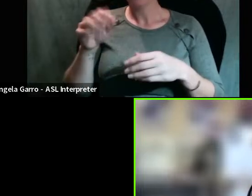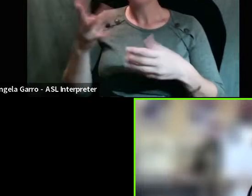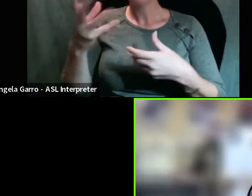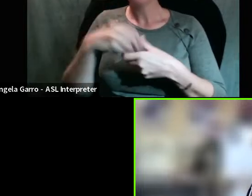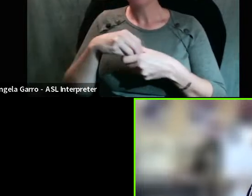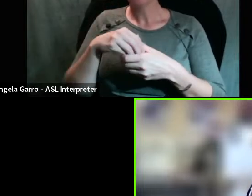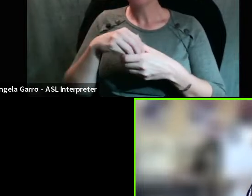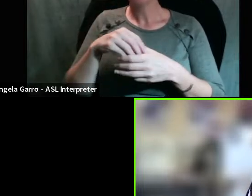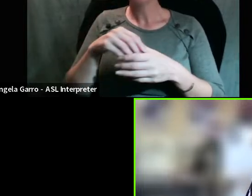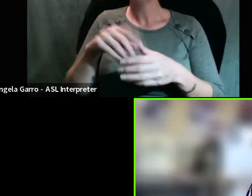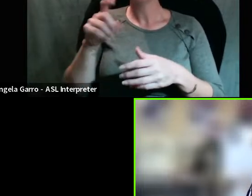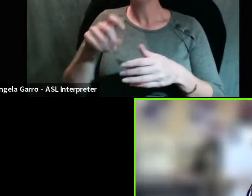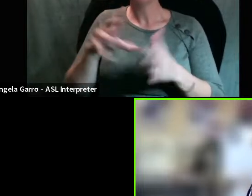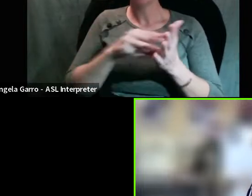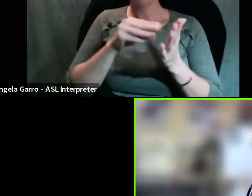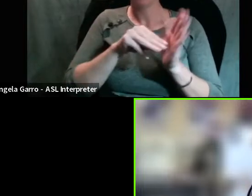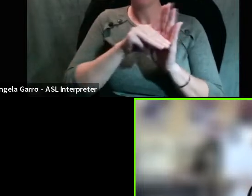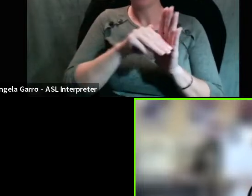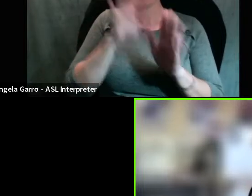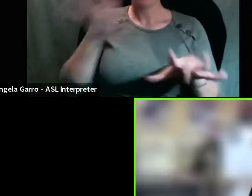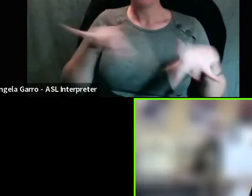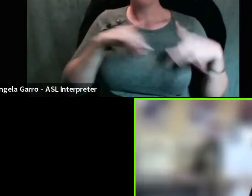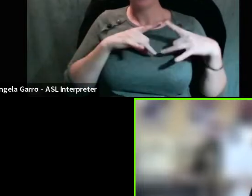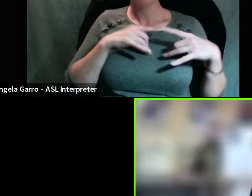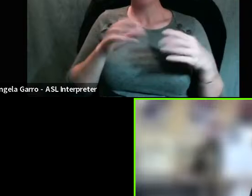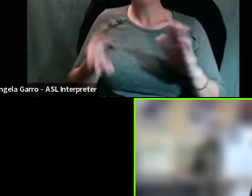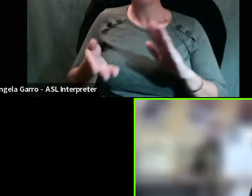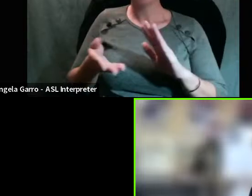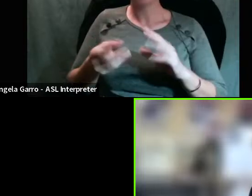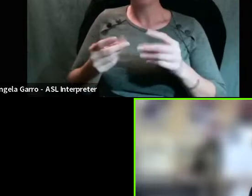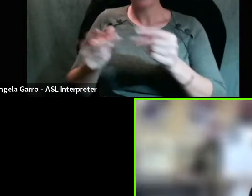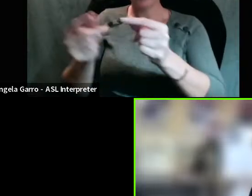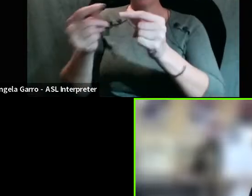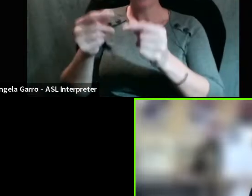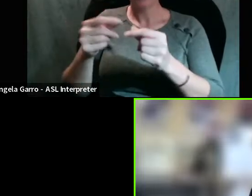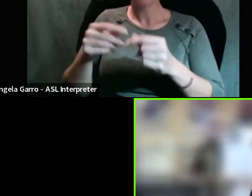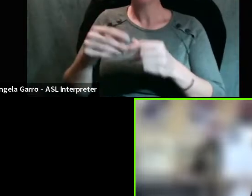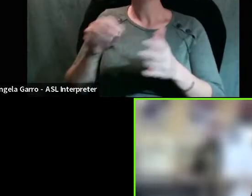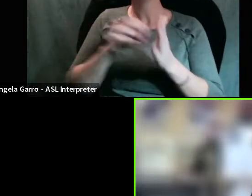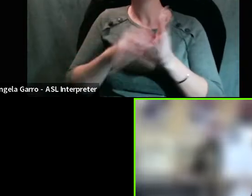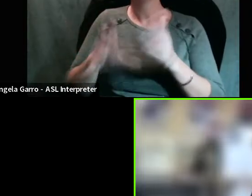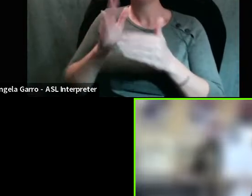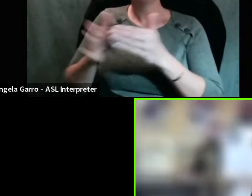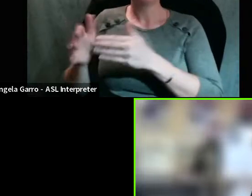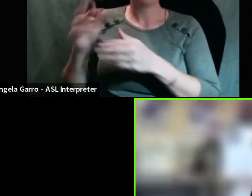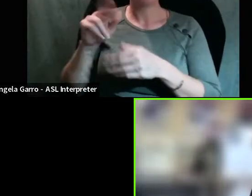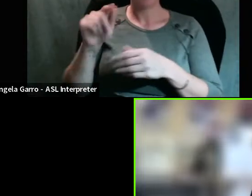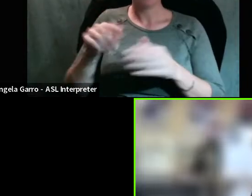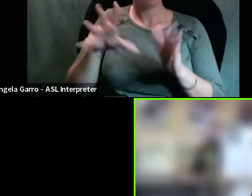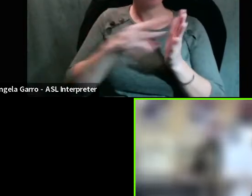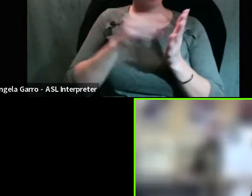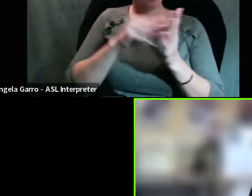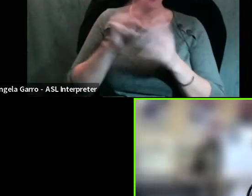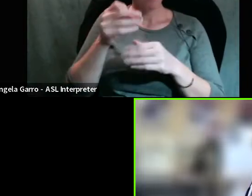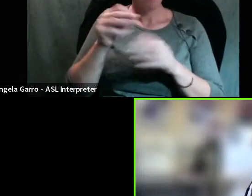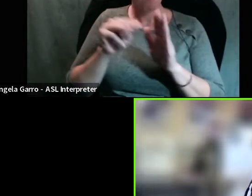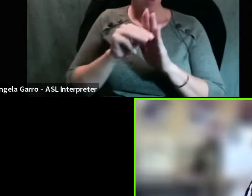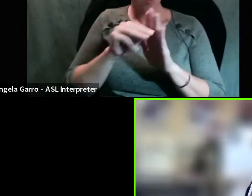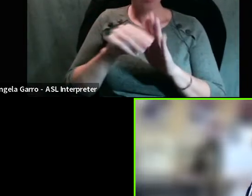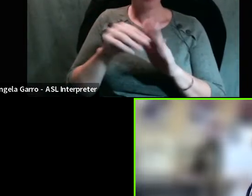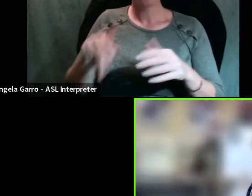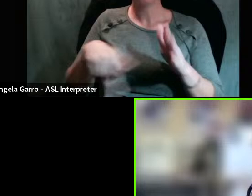learning model that will be adopted to accelerate student completion rates. Learning models may include dual